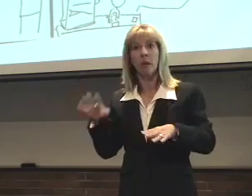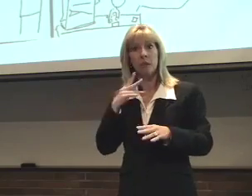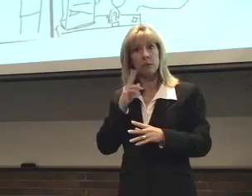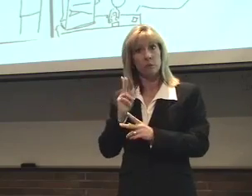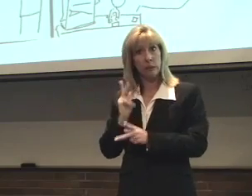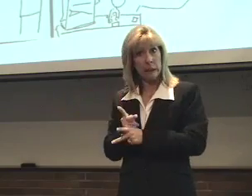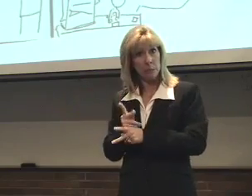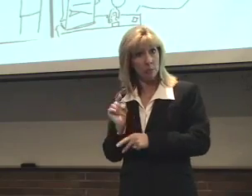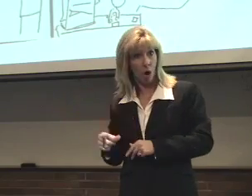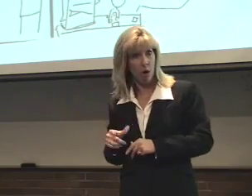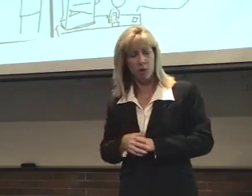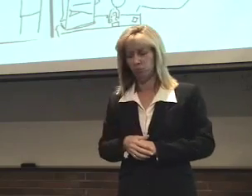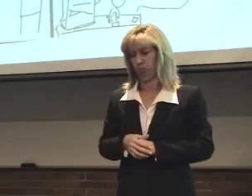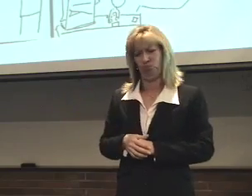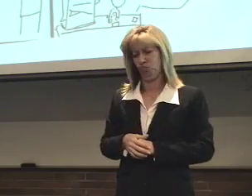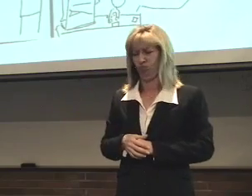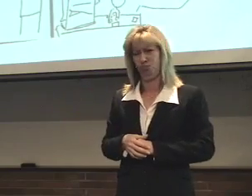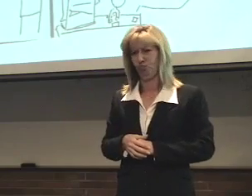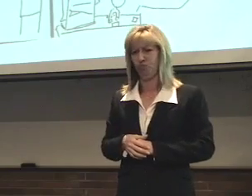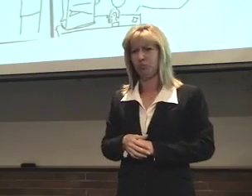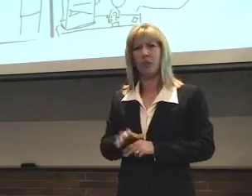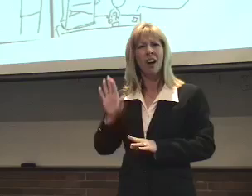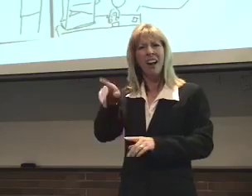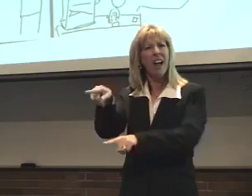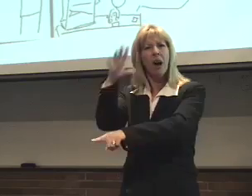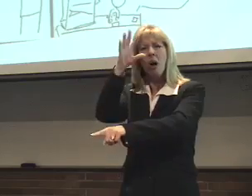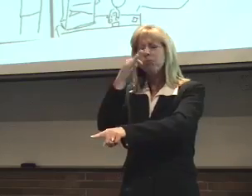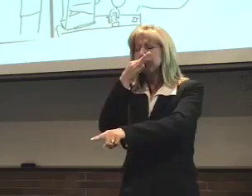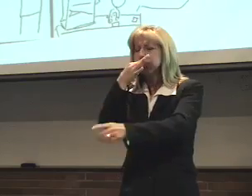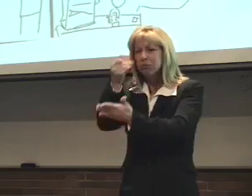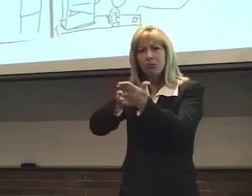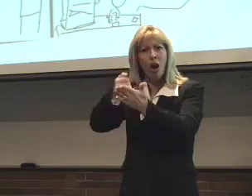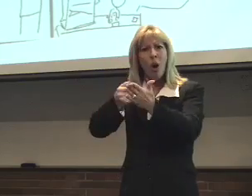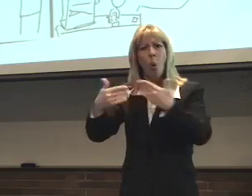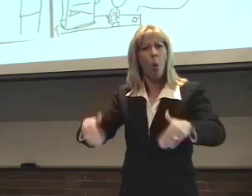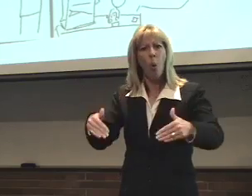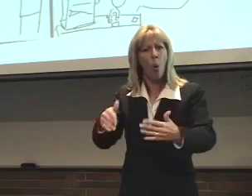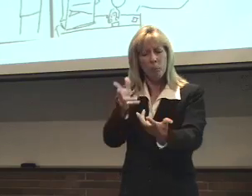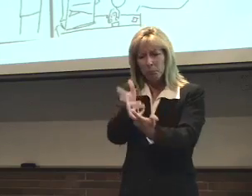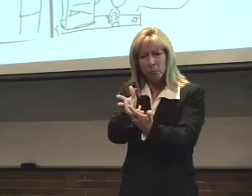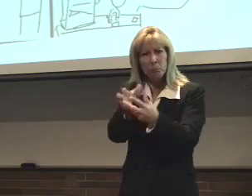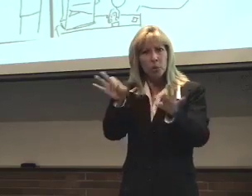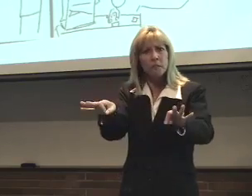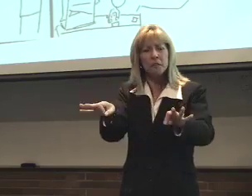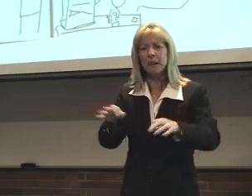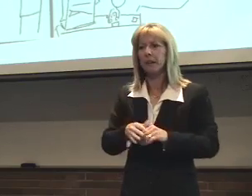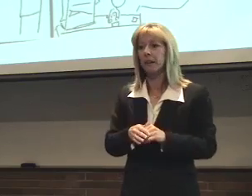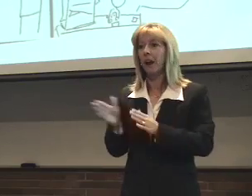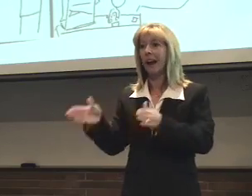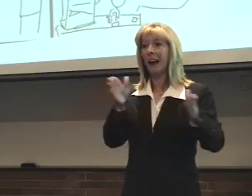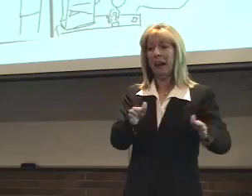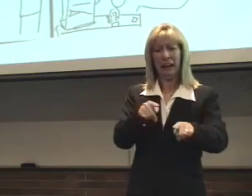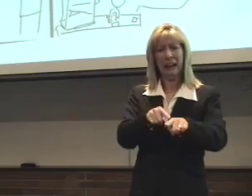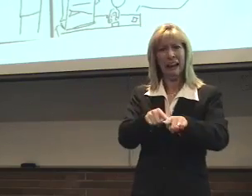But his pictures are so right on. I love the second one. I have too much homework, I can't keep up.